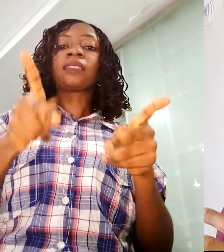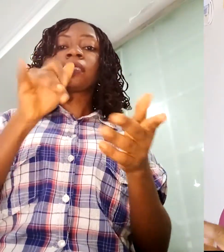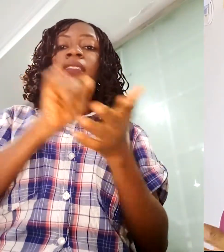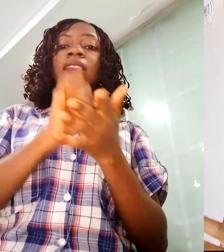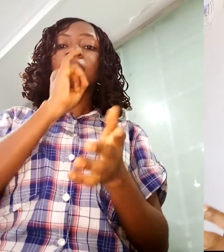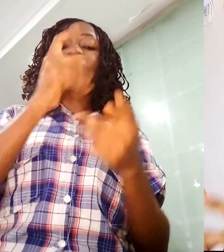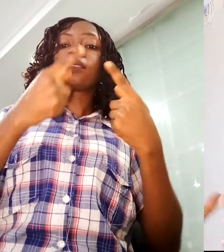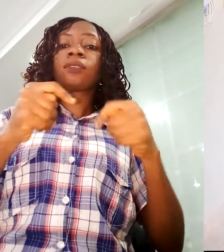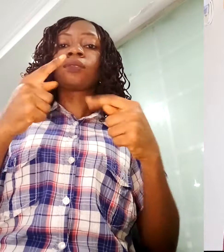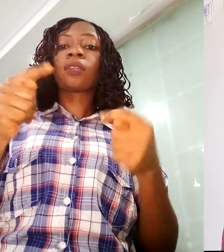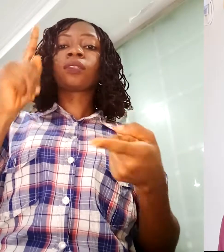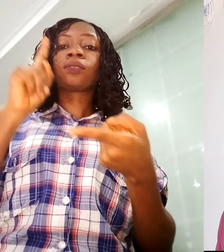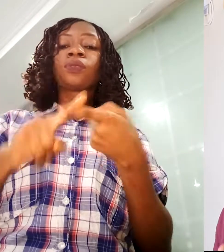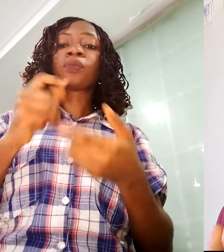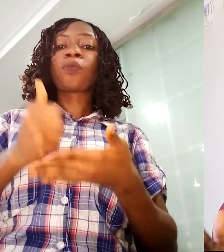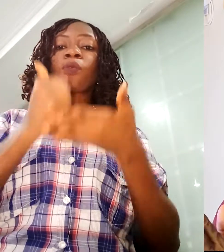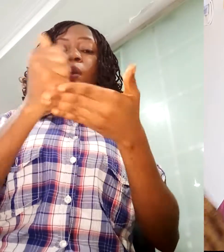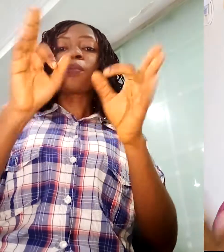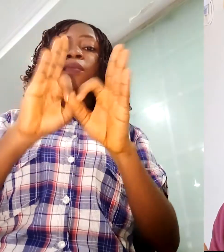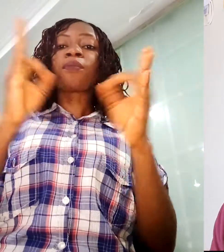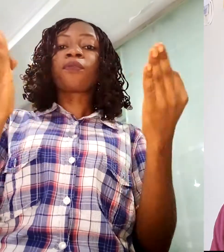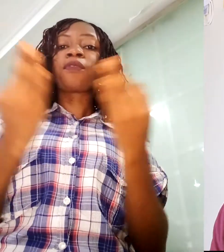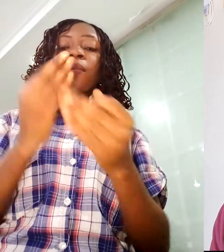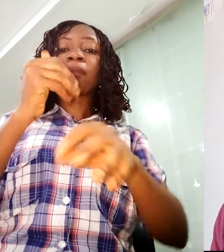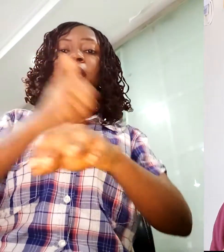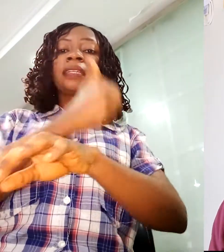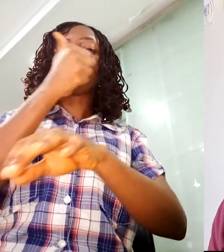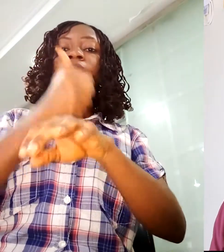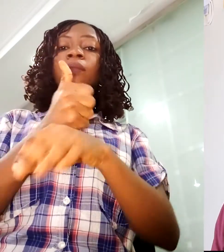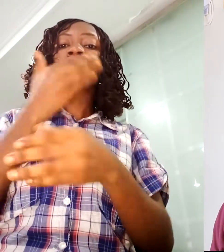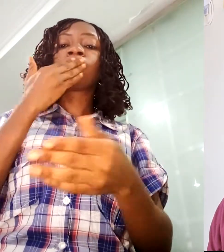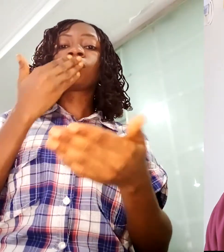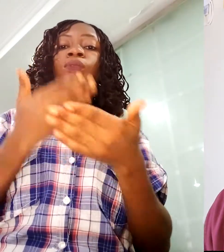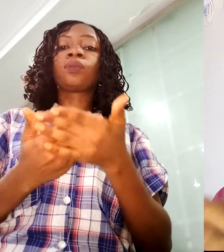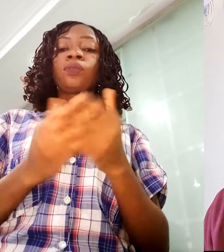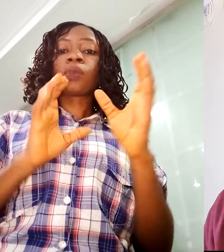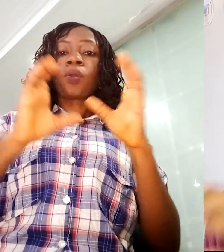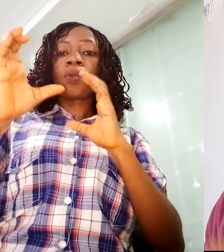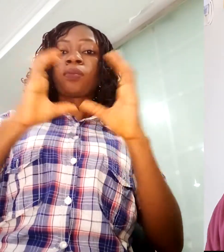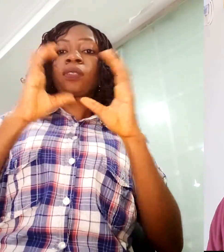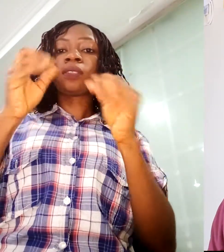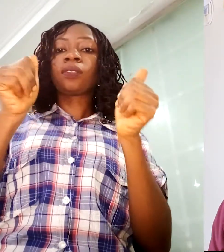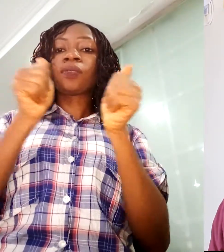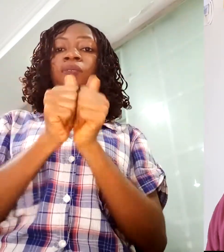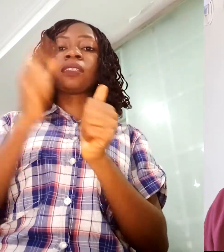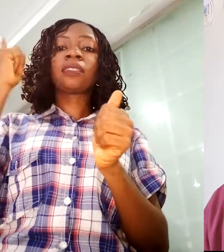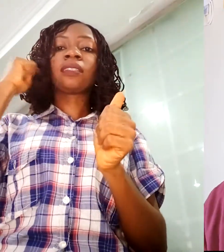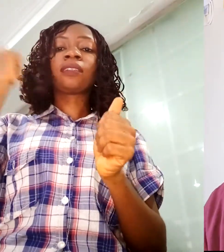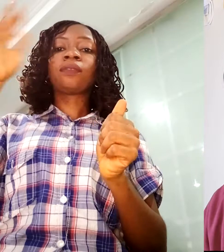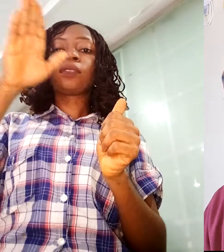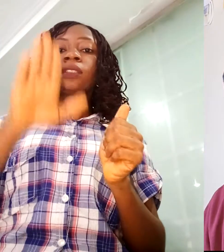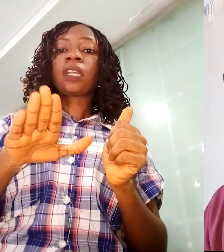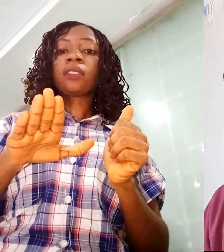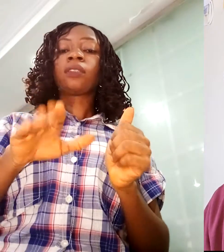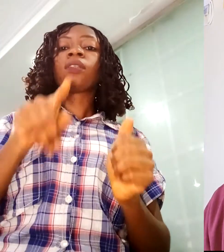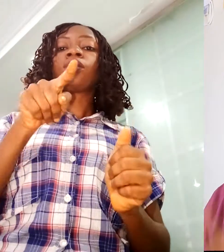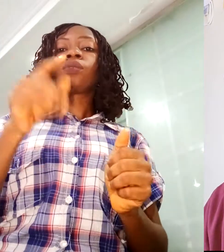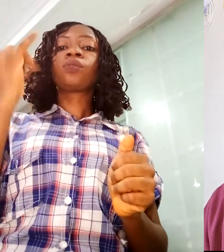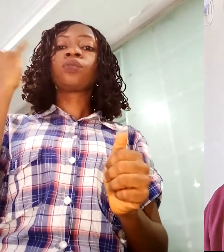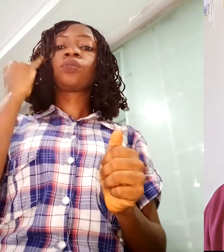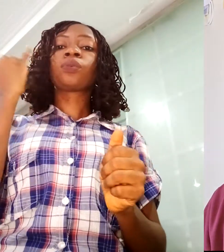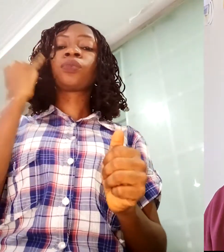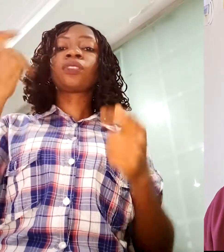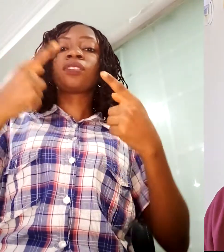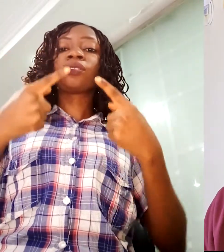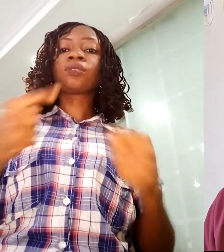is trying to help a family establish a good communication with their deaf child,